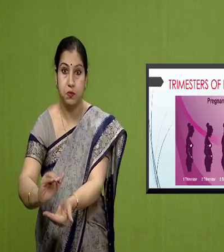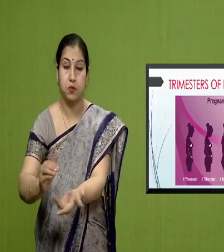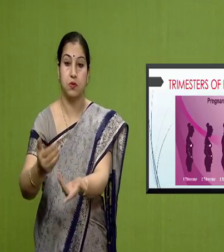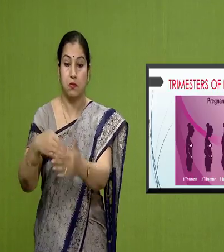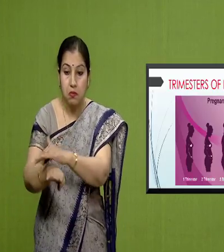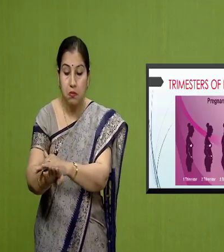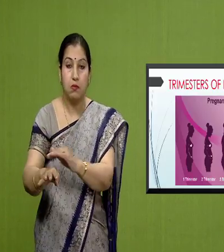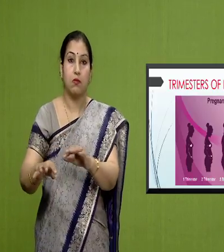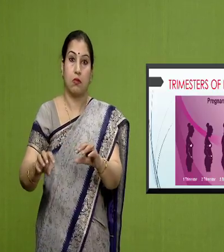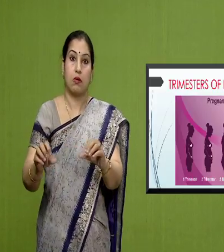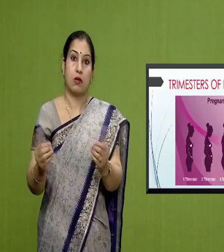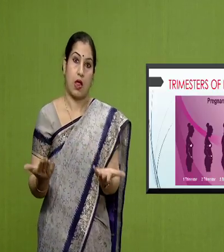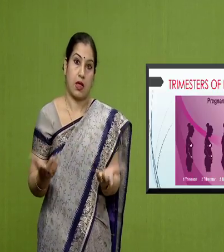or miscarriage.